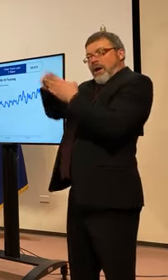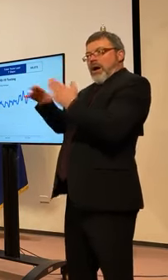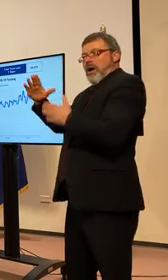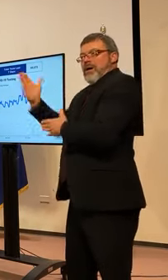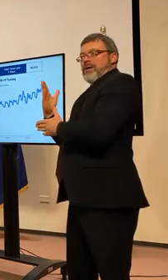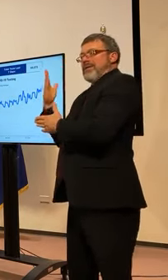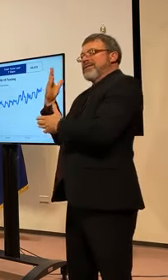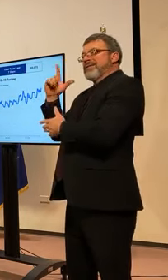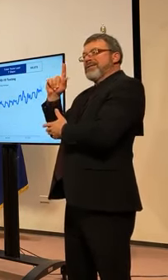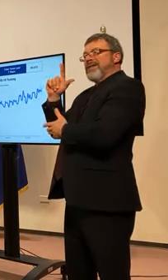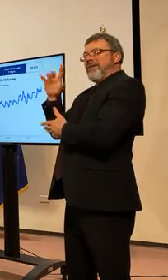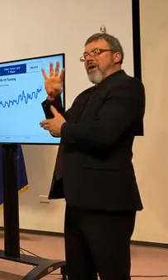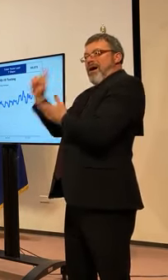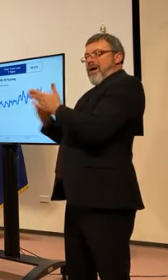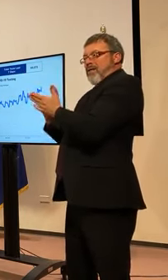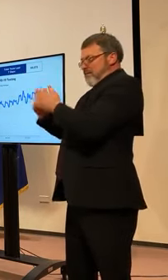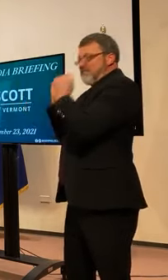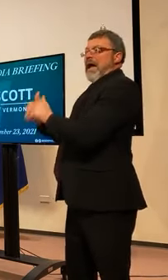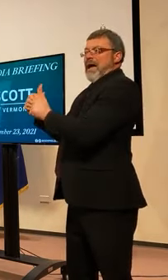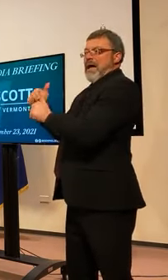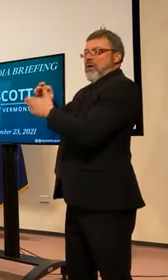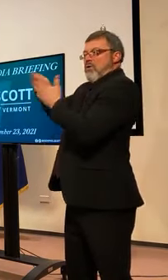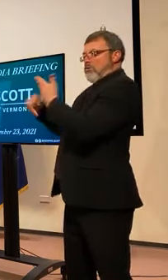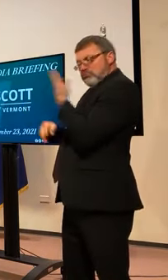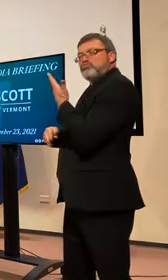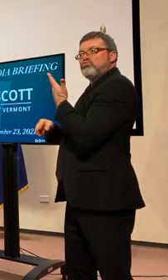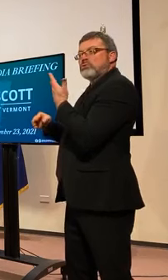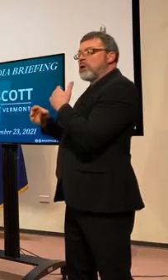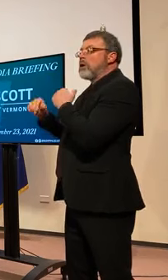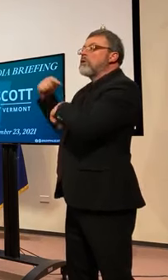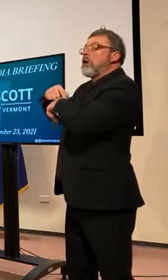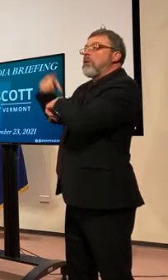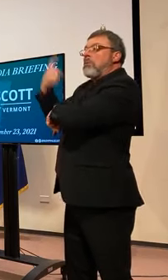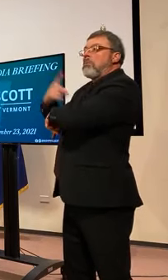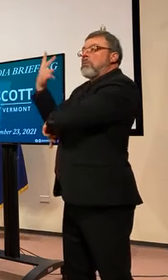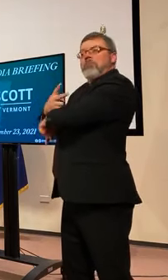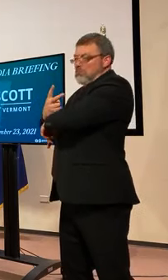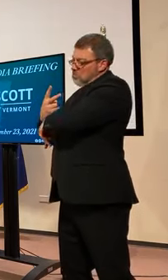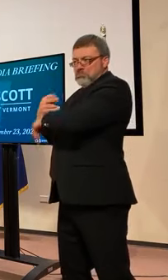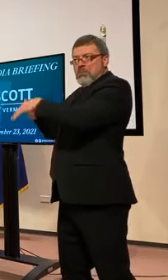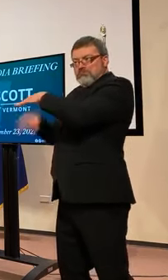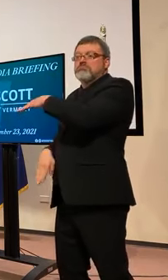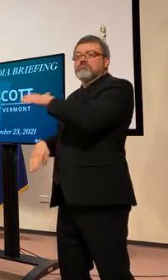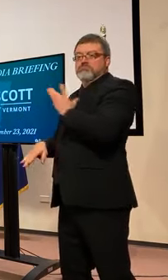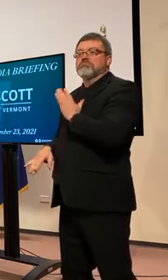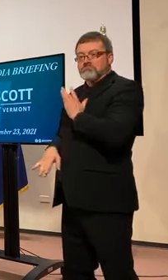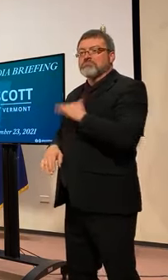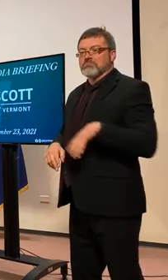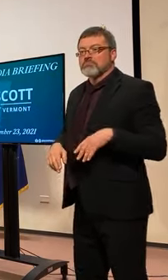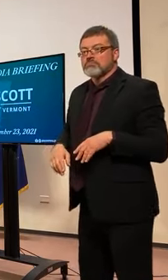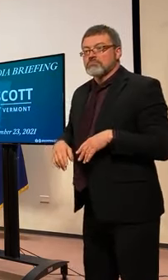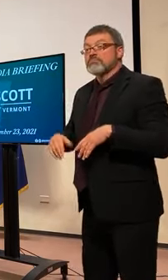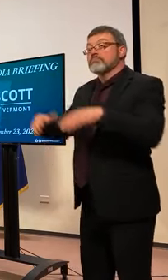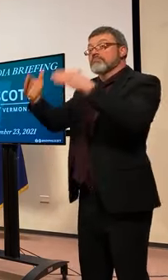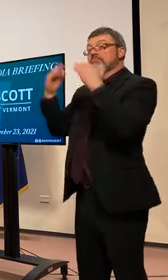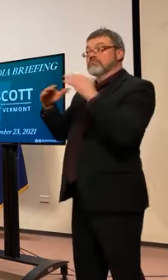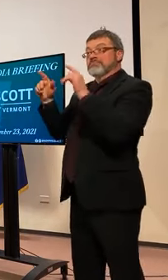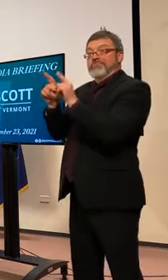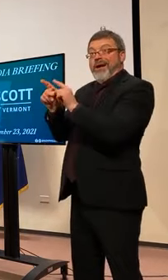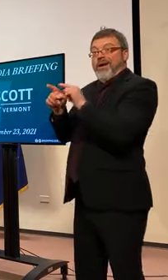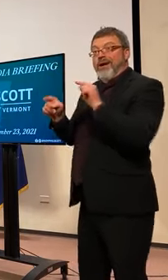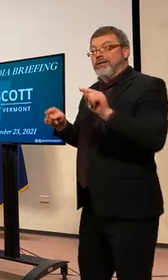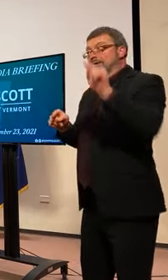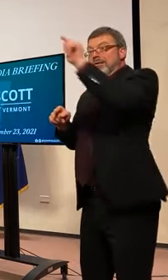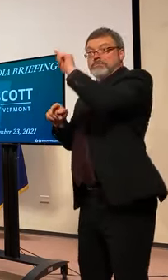you may see that some testing sites are piloting self-service tests when they exceed their normal number